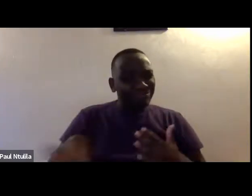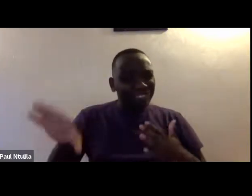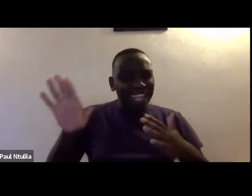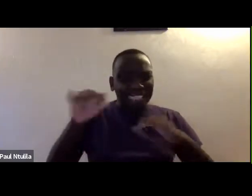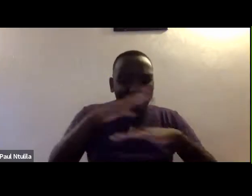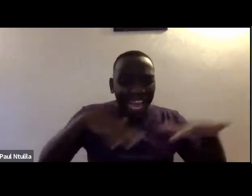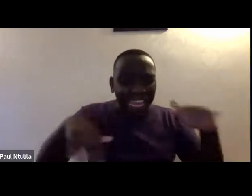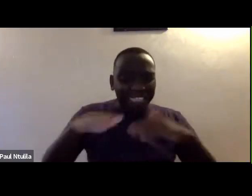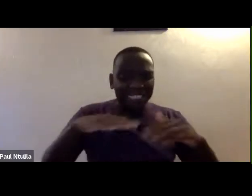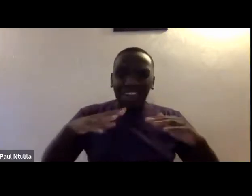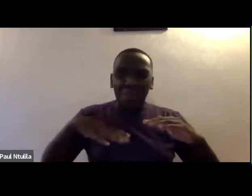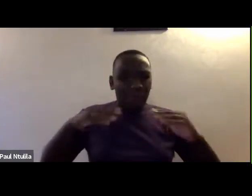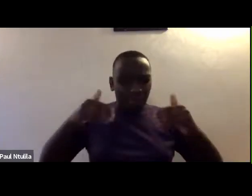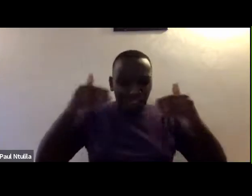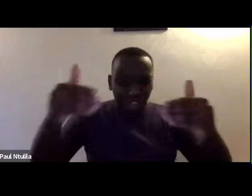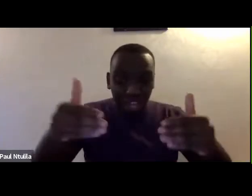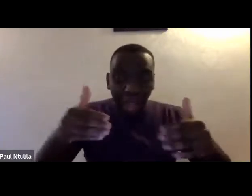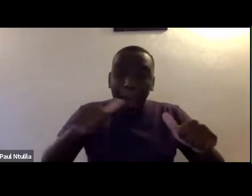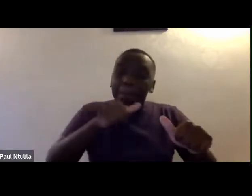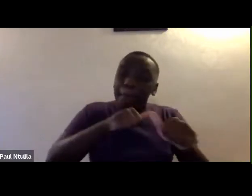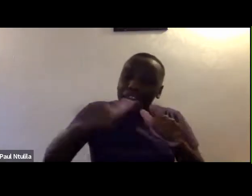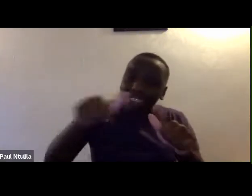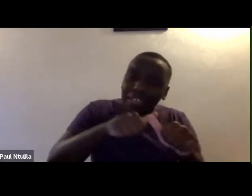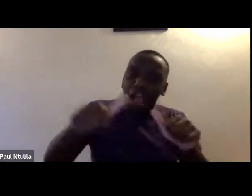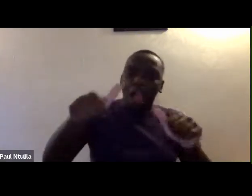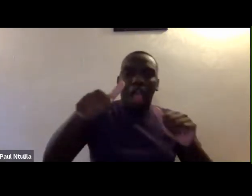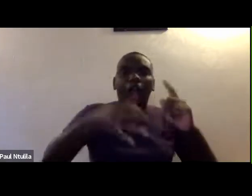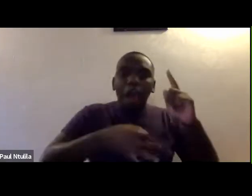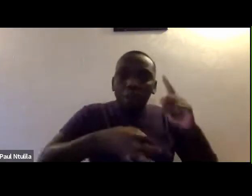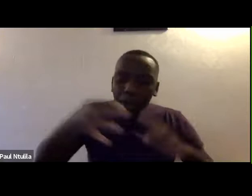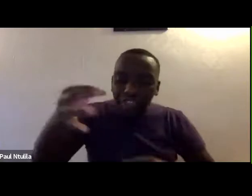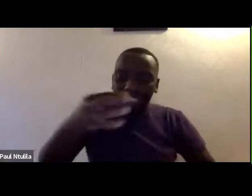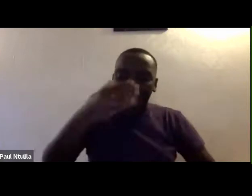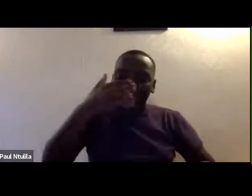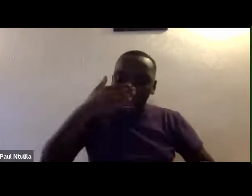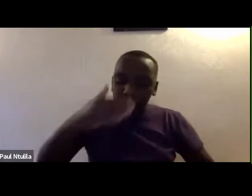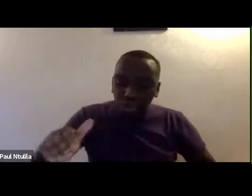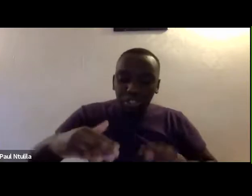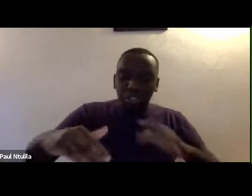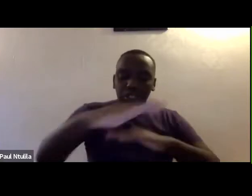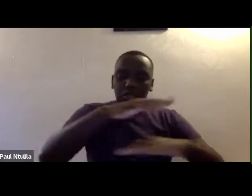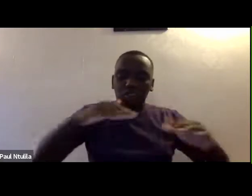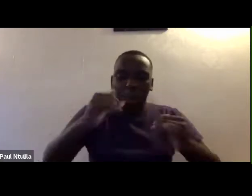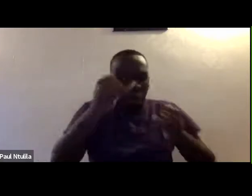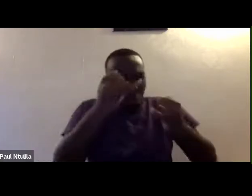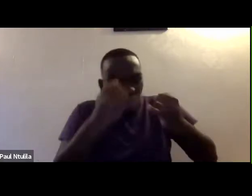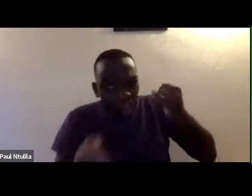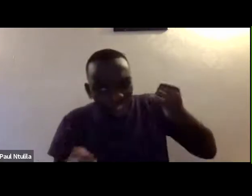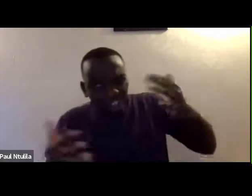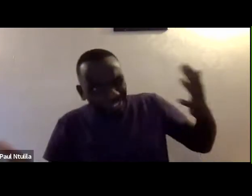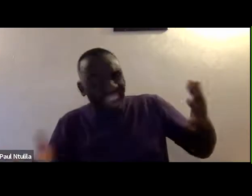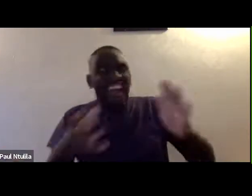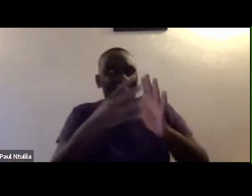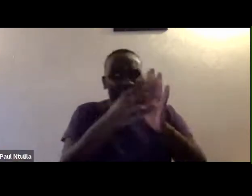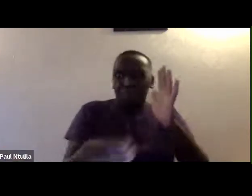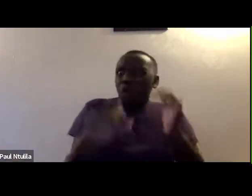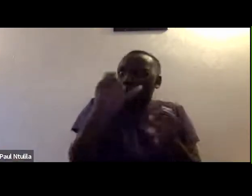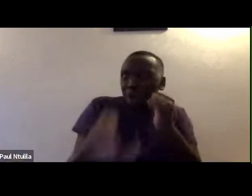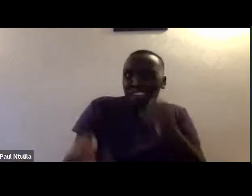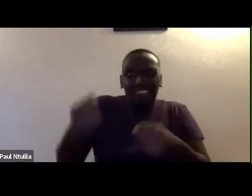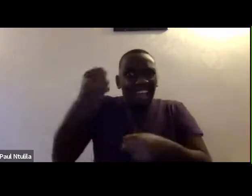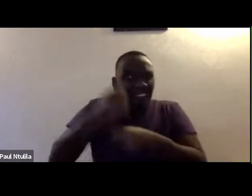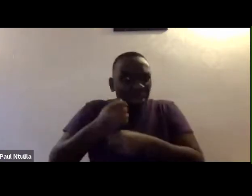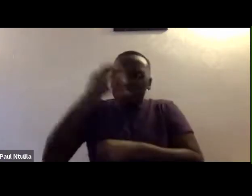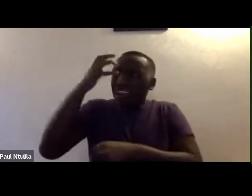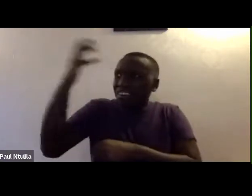The model, I think, does need refreshing as society has moved on. Some attitudes have